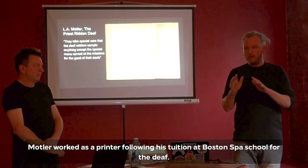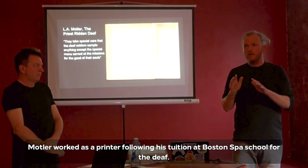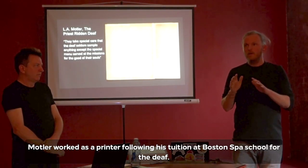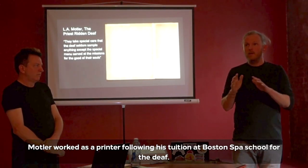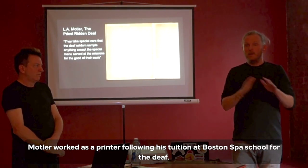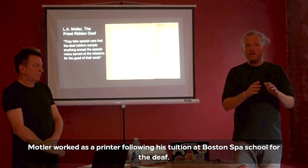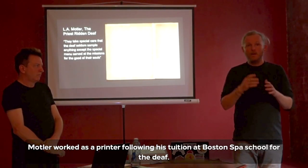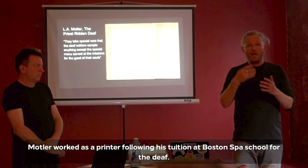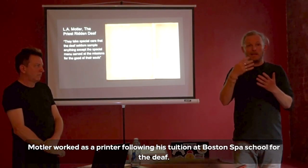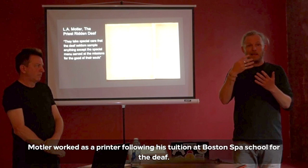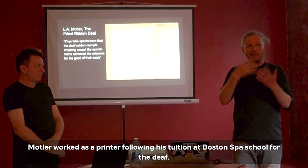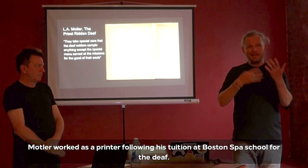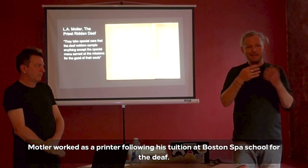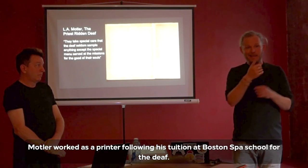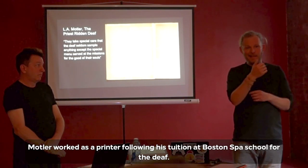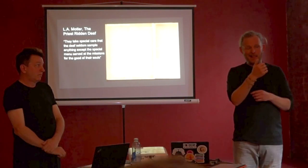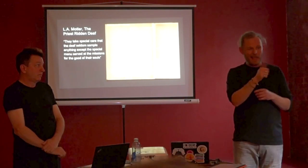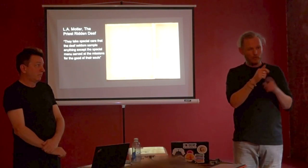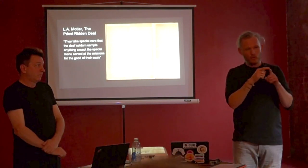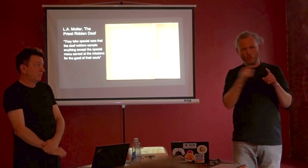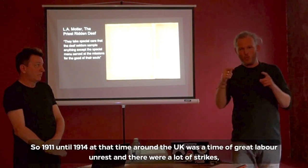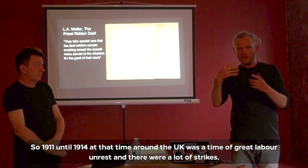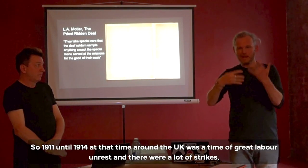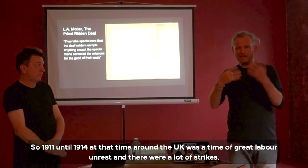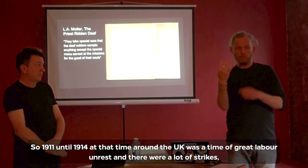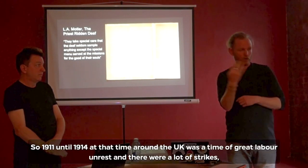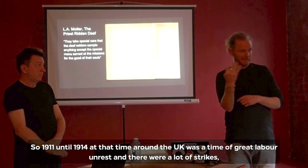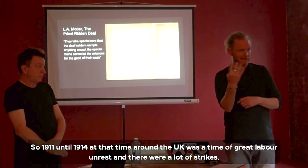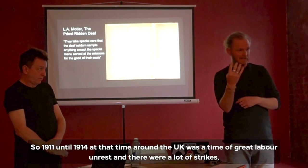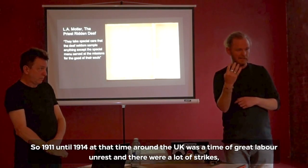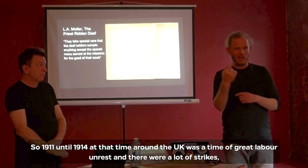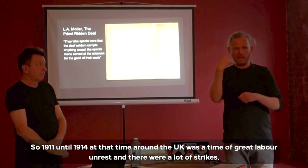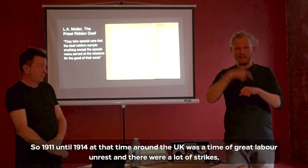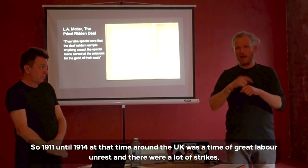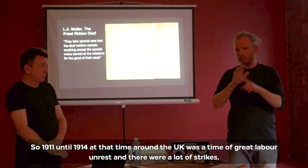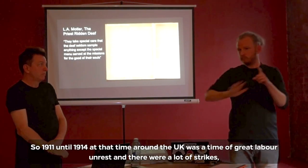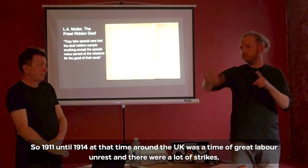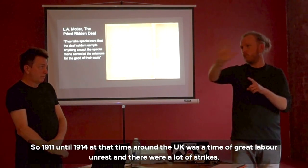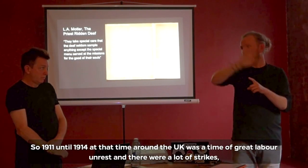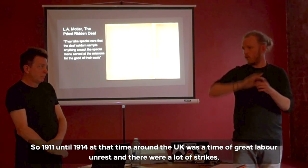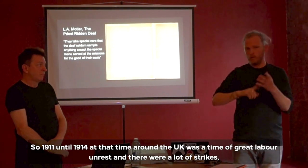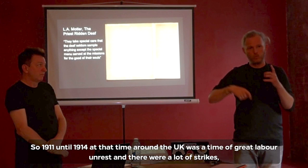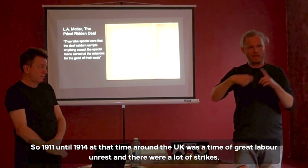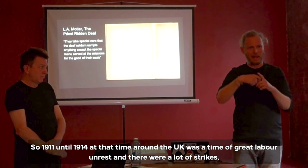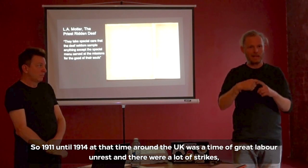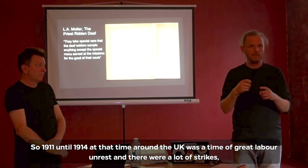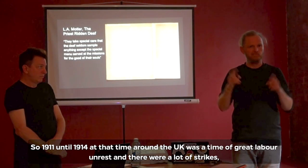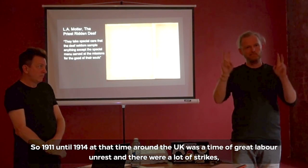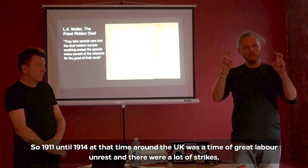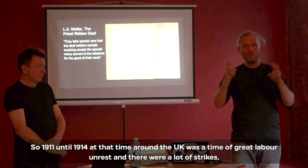School in printing. So 1911 till 1914, at that time around the